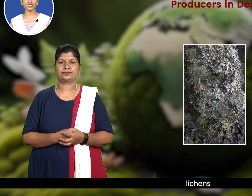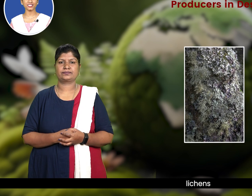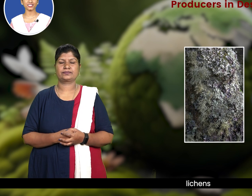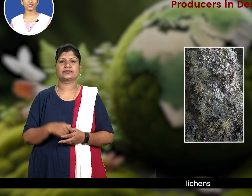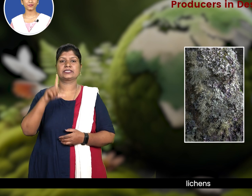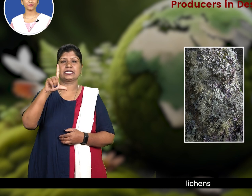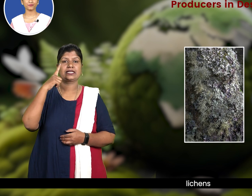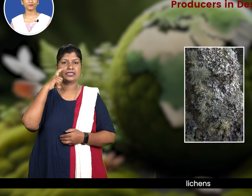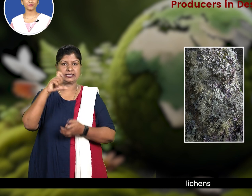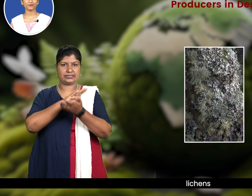lichens,